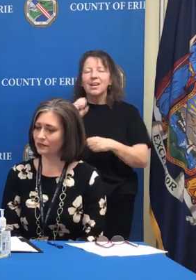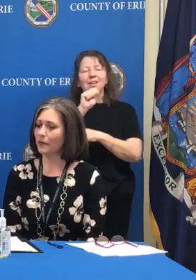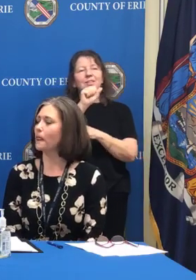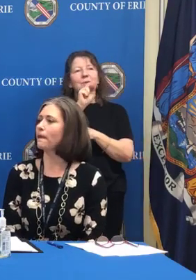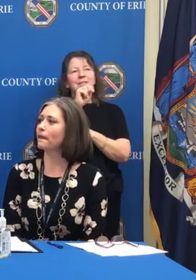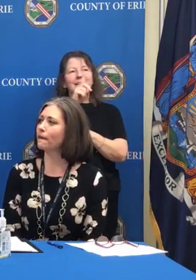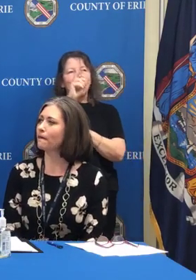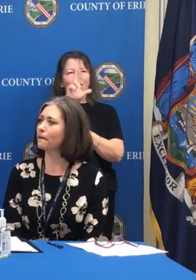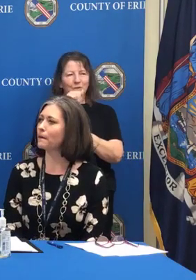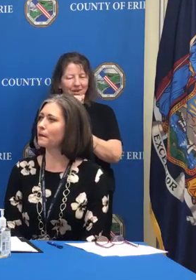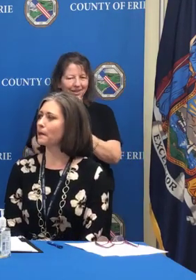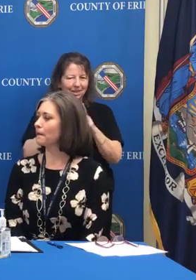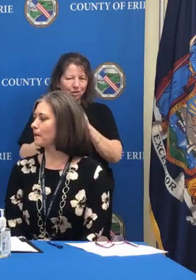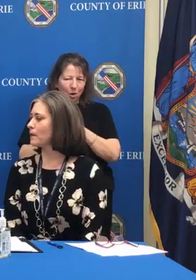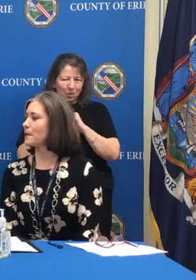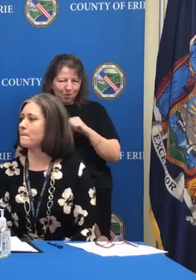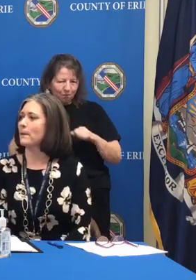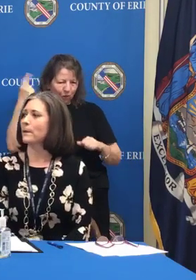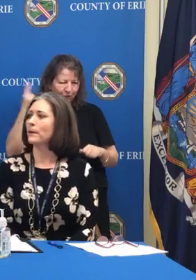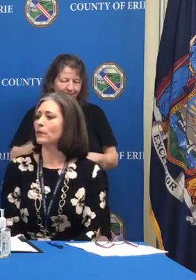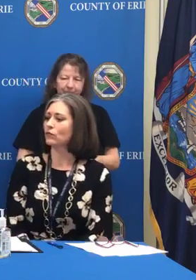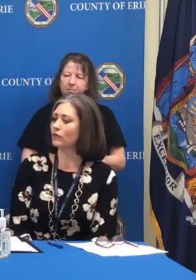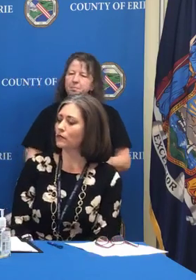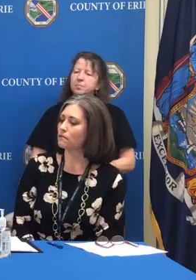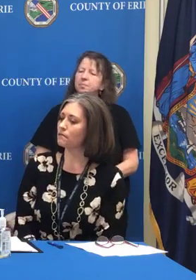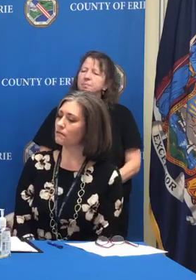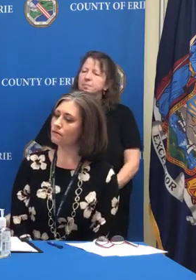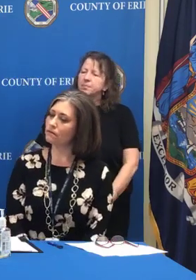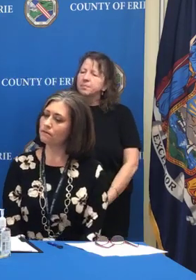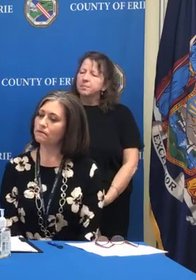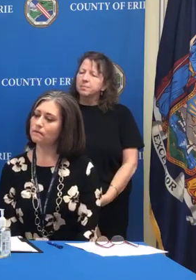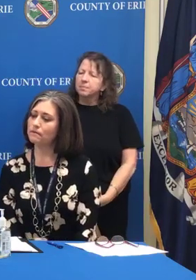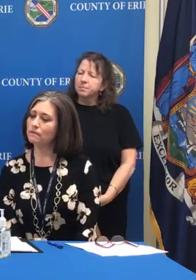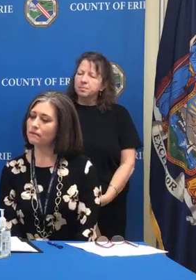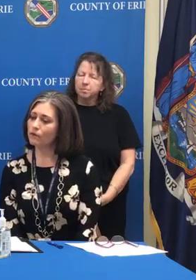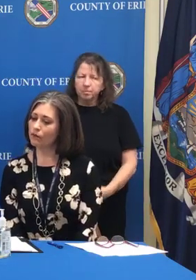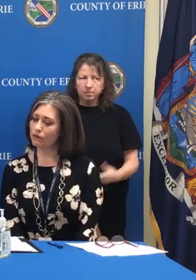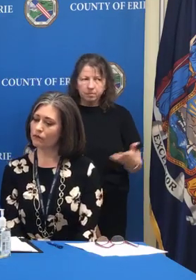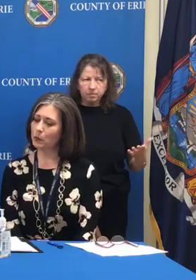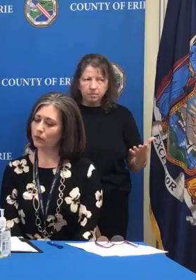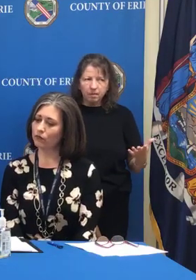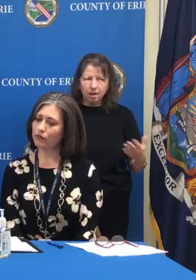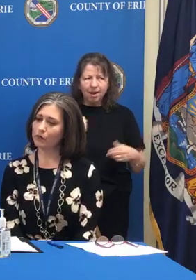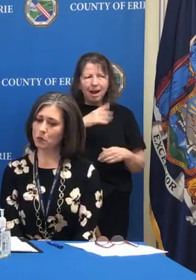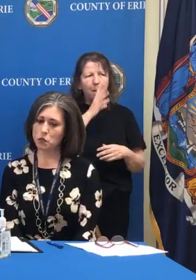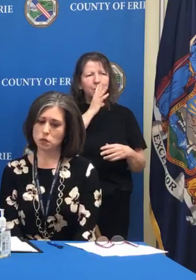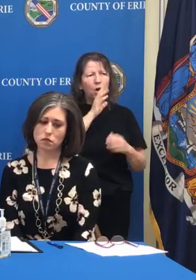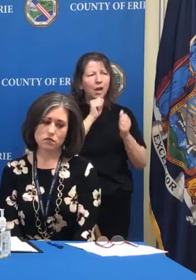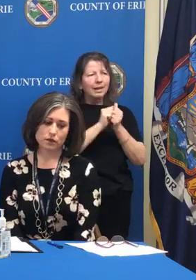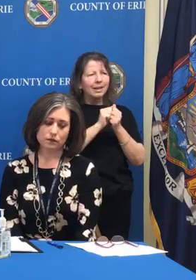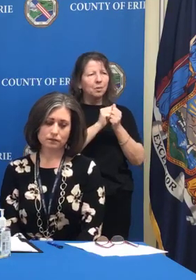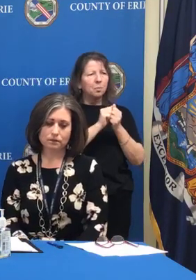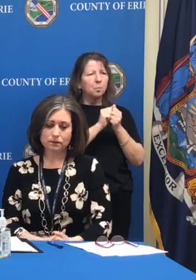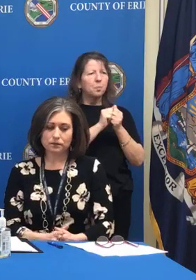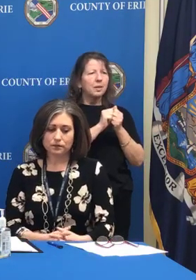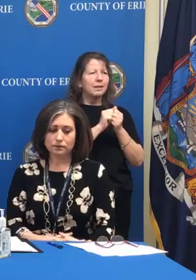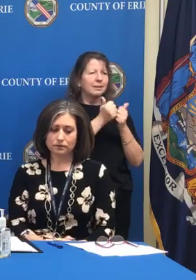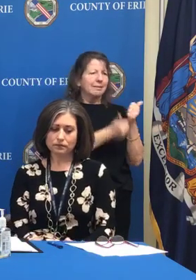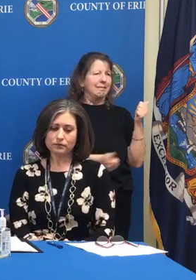Sandra. Sandra Okay. first. So when I was talking with Dr. Burstein earlier